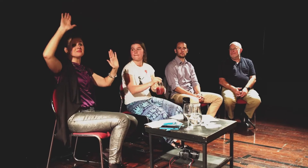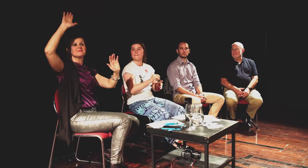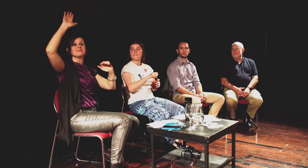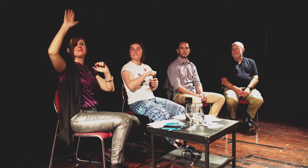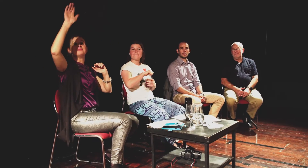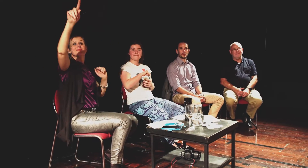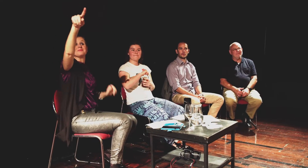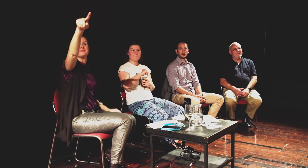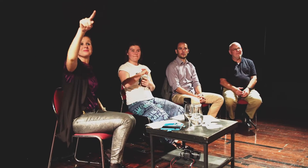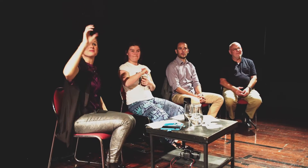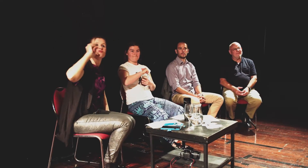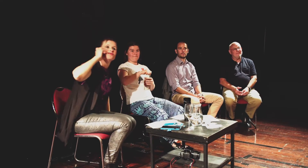questions?